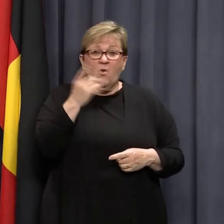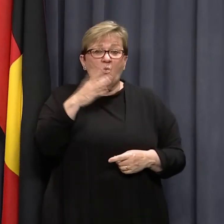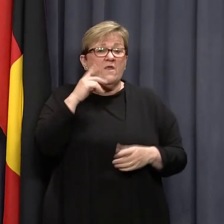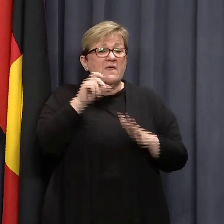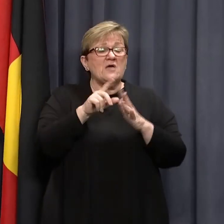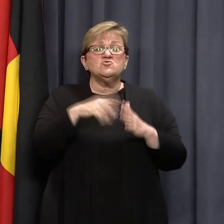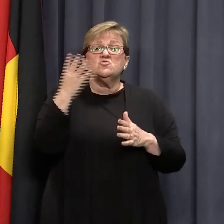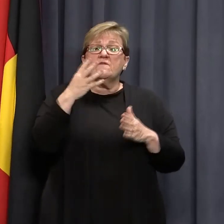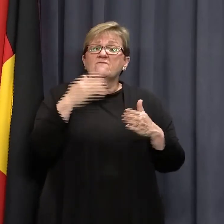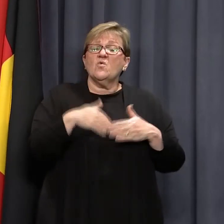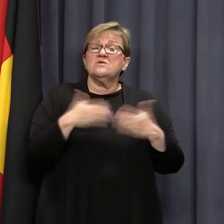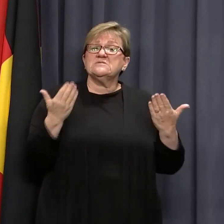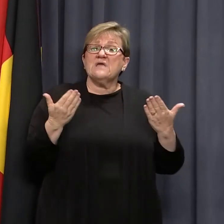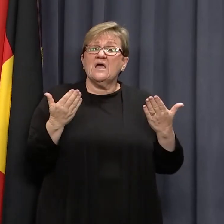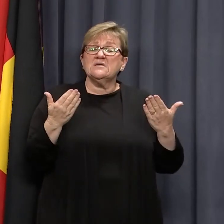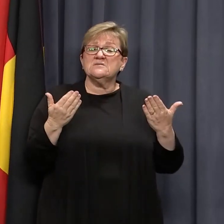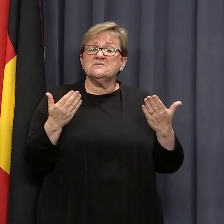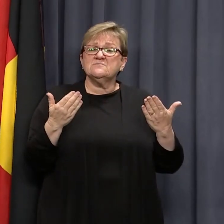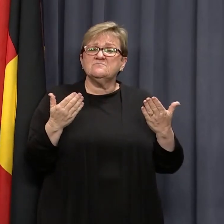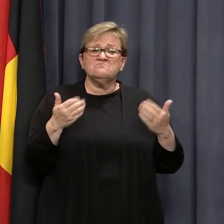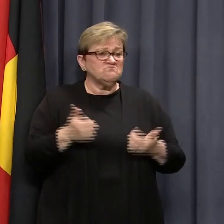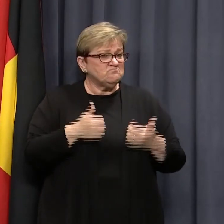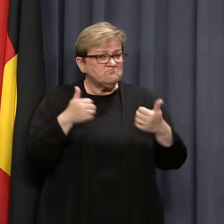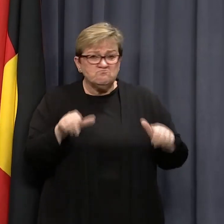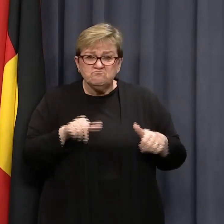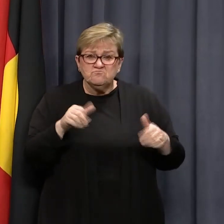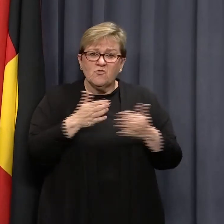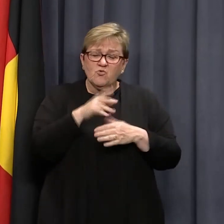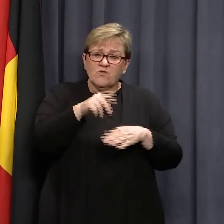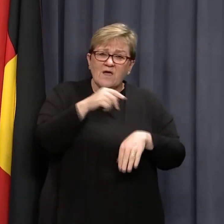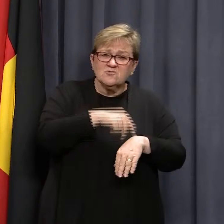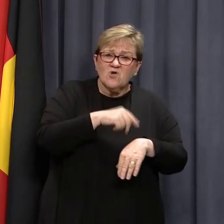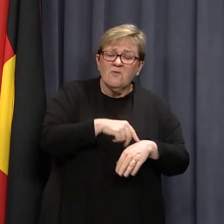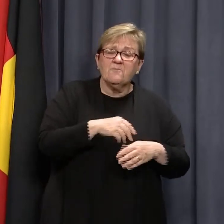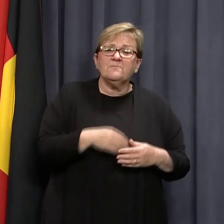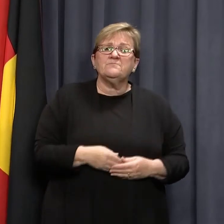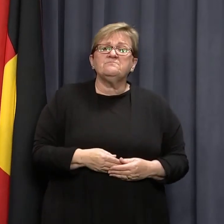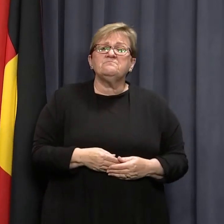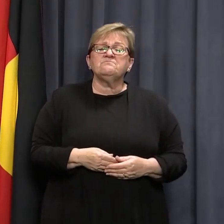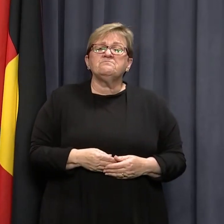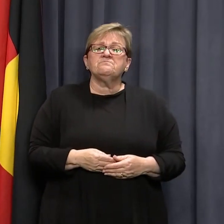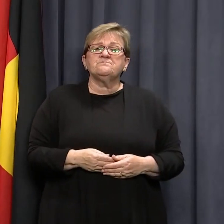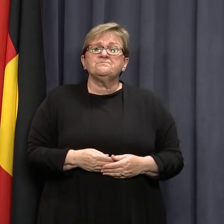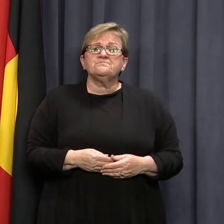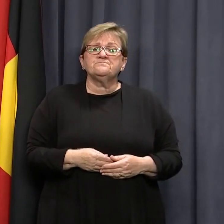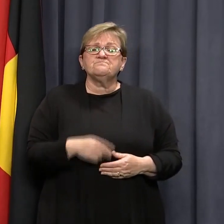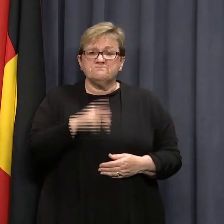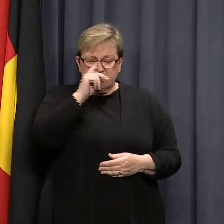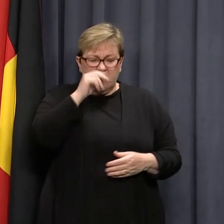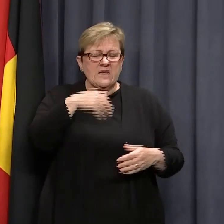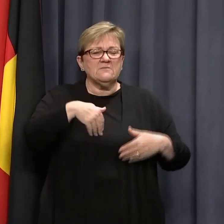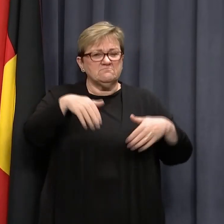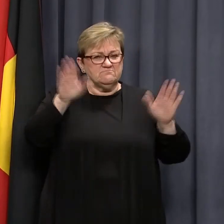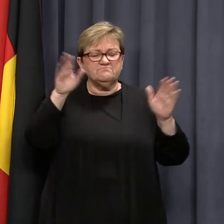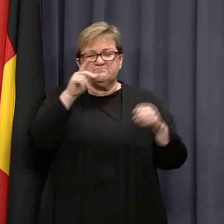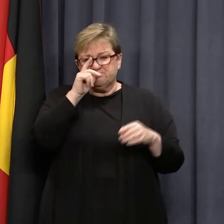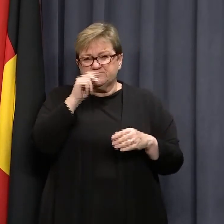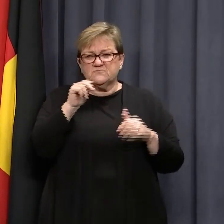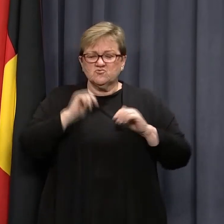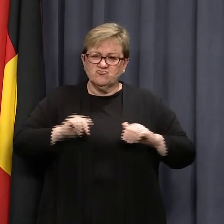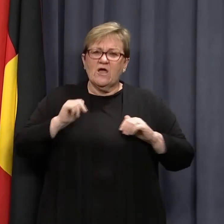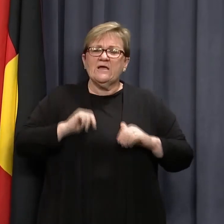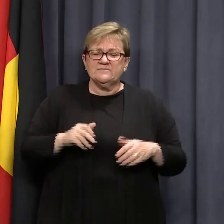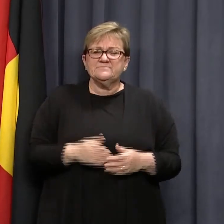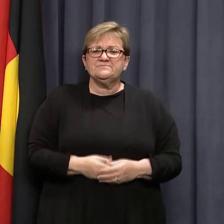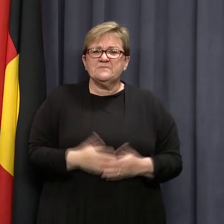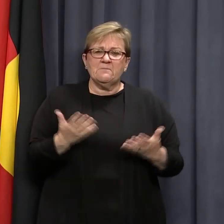done the 14 days and they've gone through that period of time, then they will be free to train